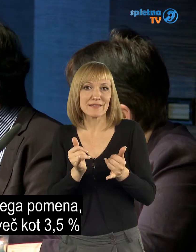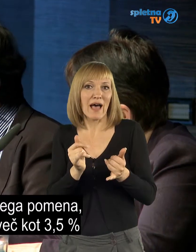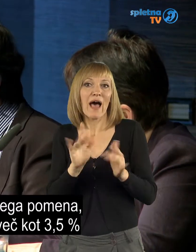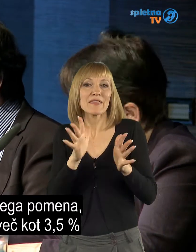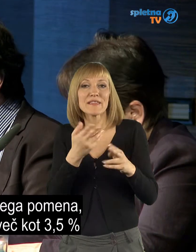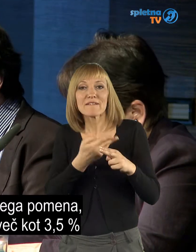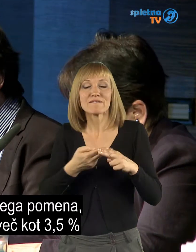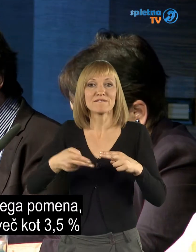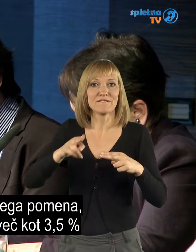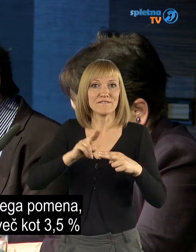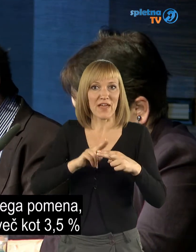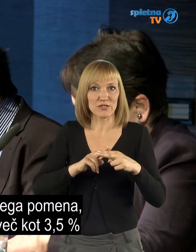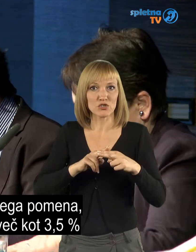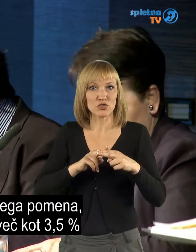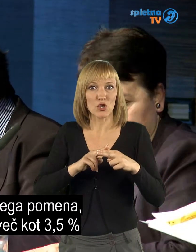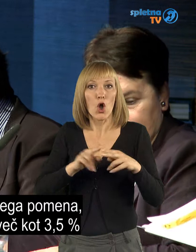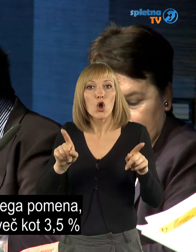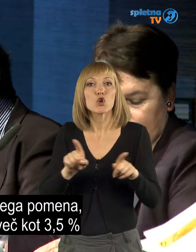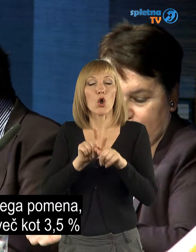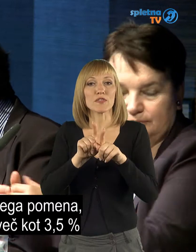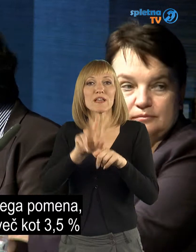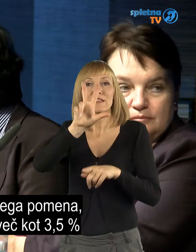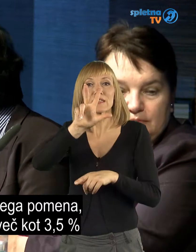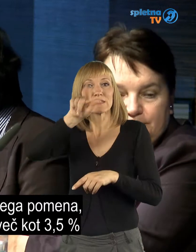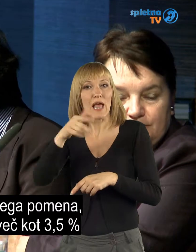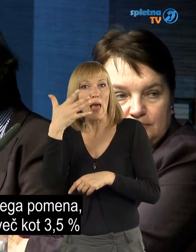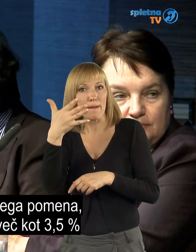adopted, in the sense that not more than